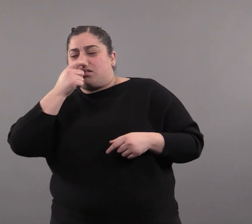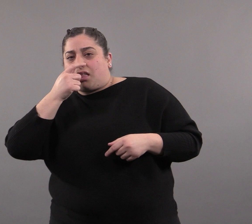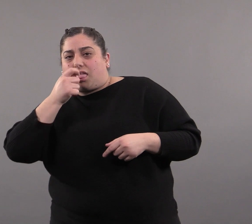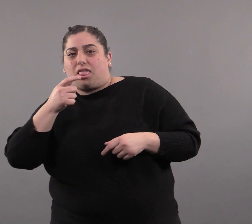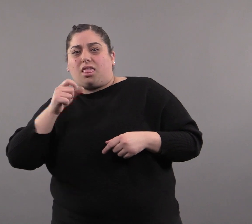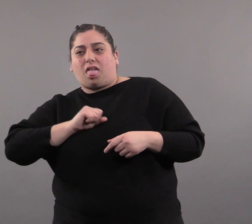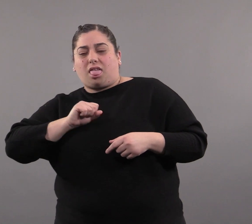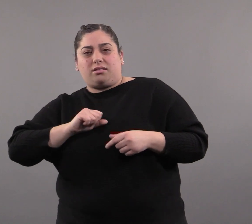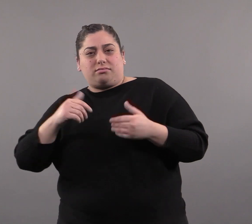please.